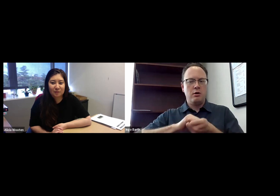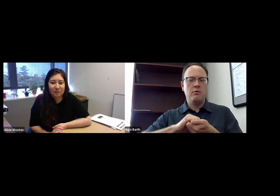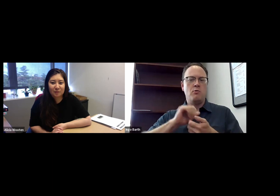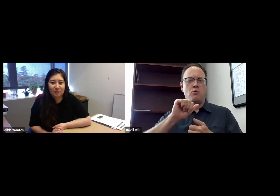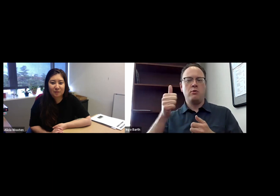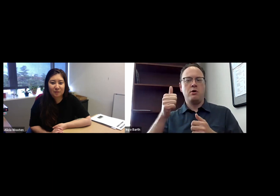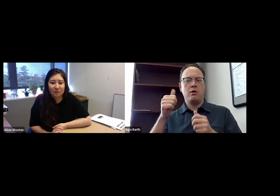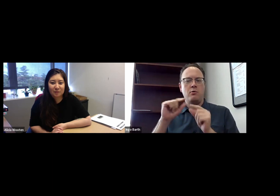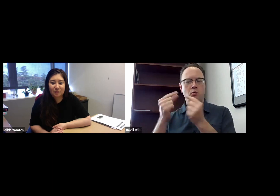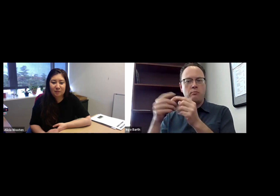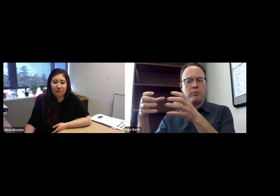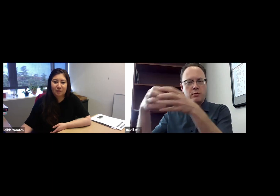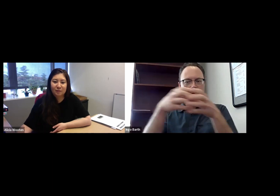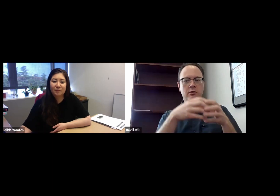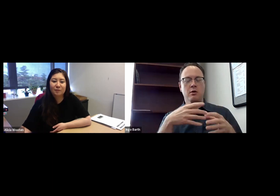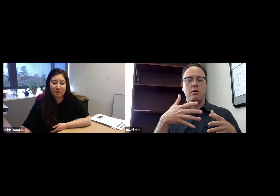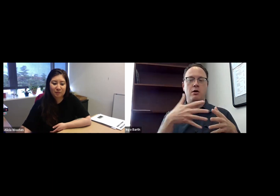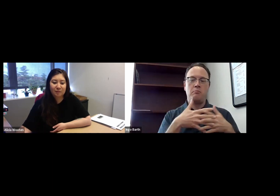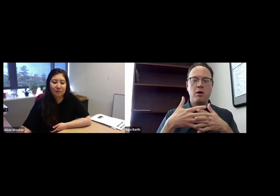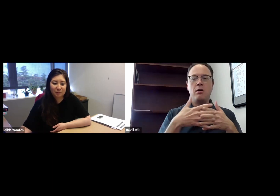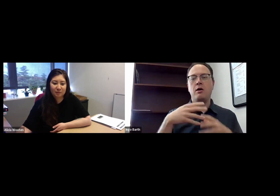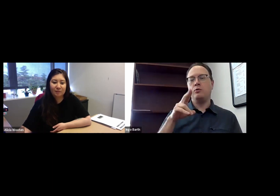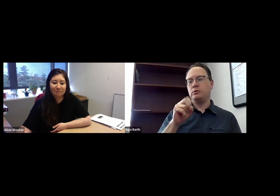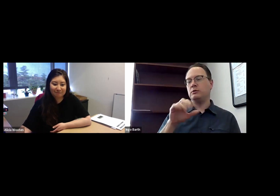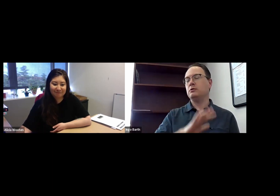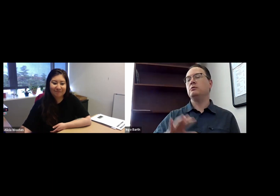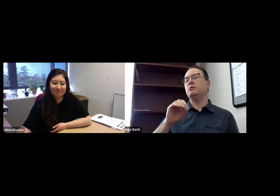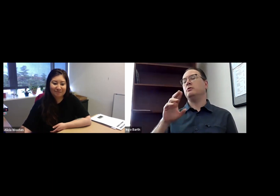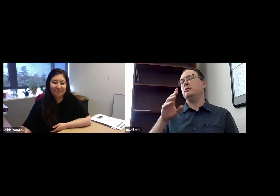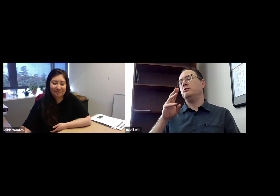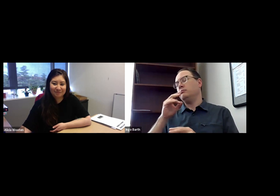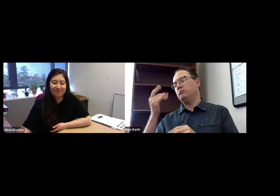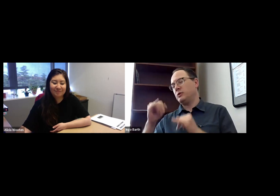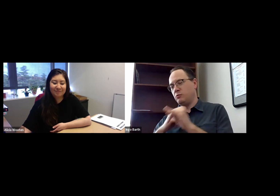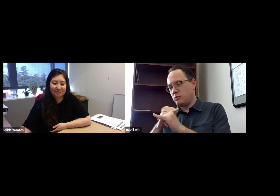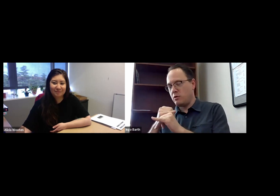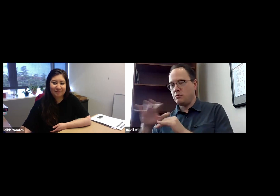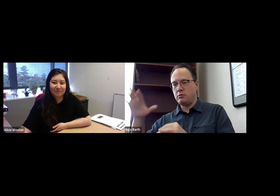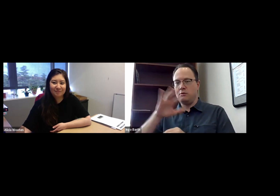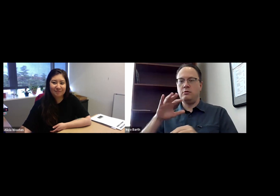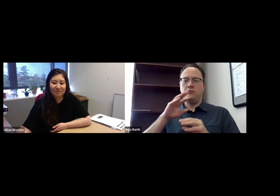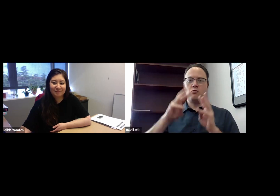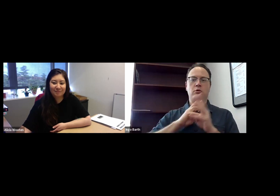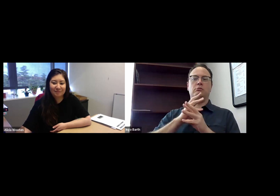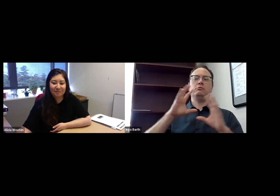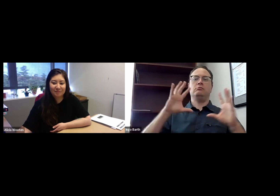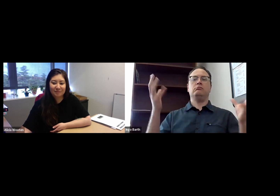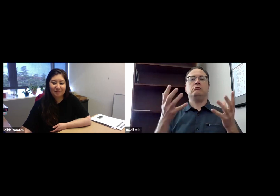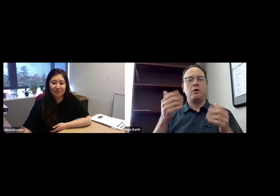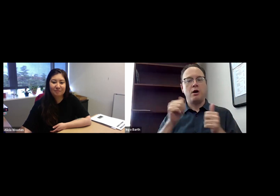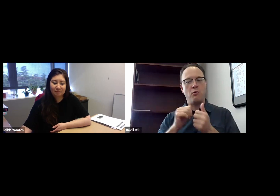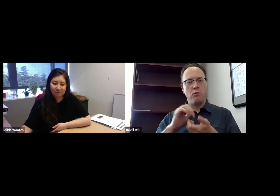we would like to talk about how we can collaborate in the future with different groups here in America